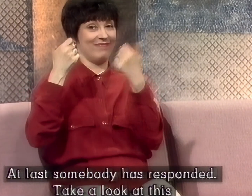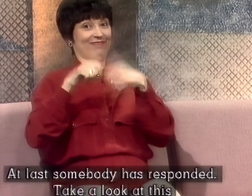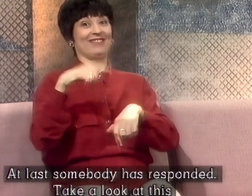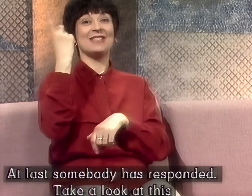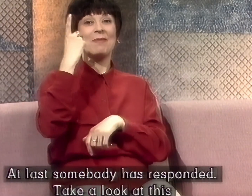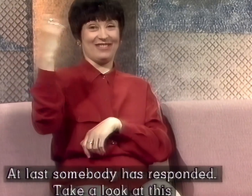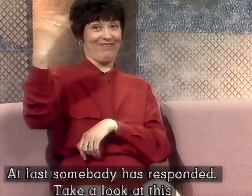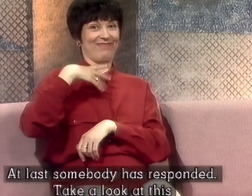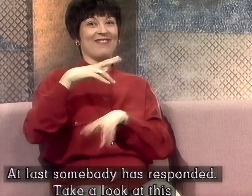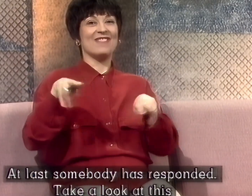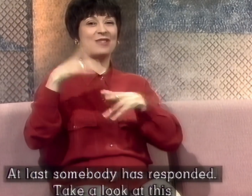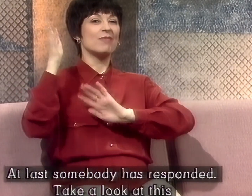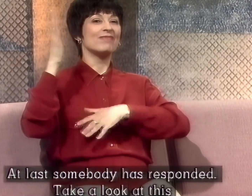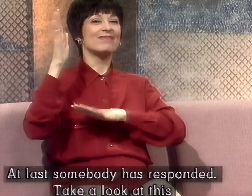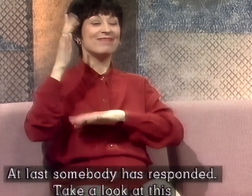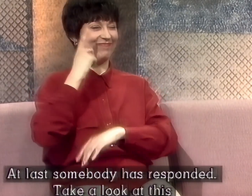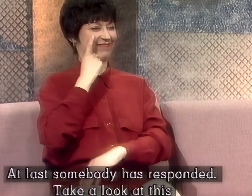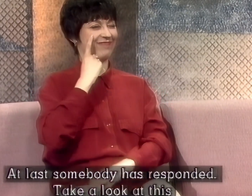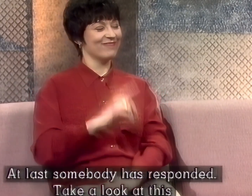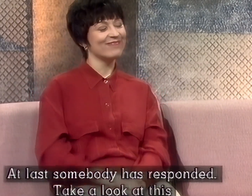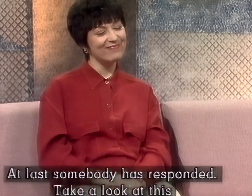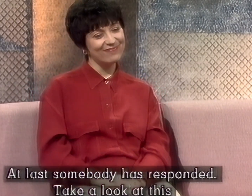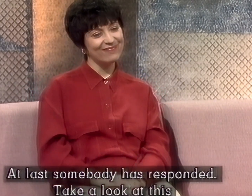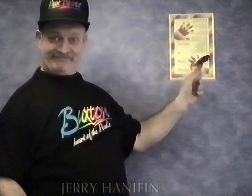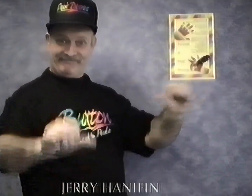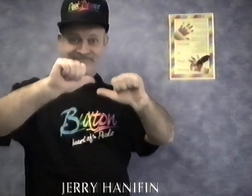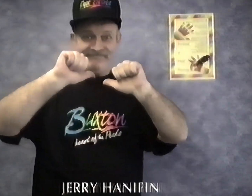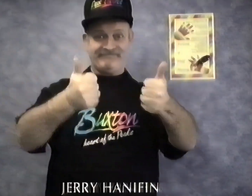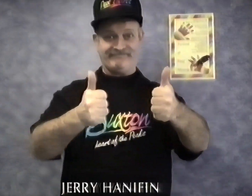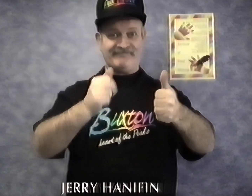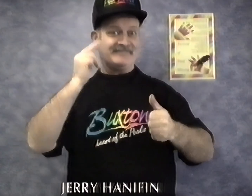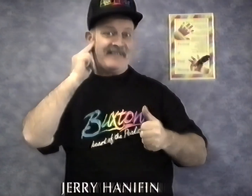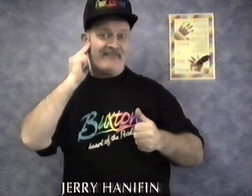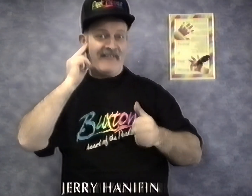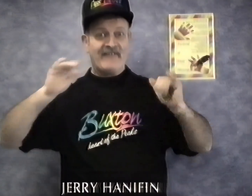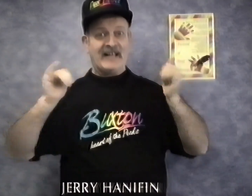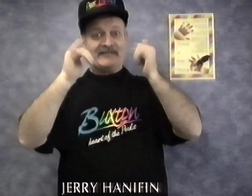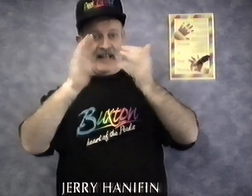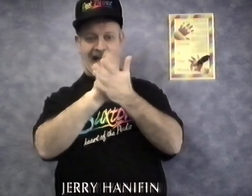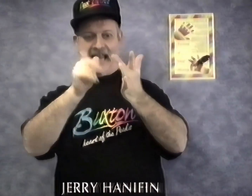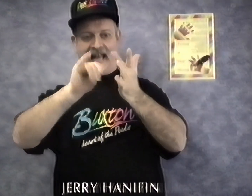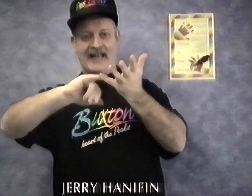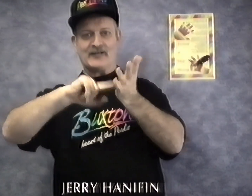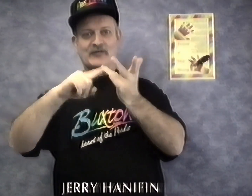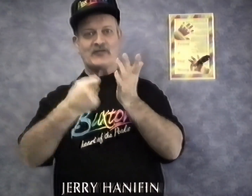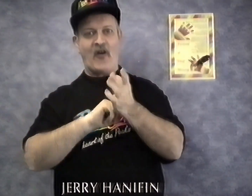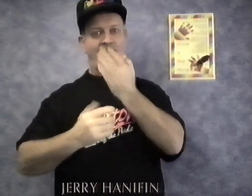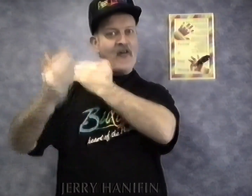has responded. Take a look at this. Hi there. This is advertising